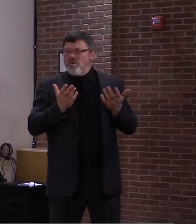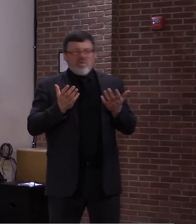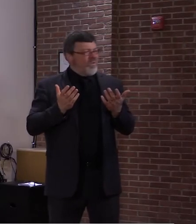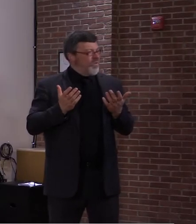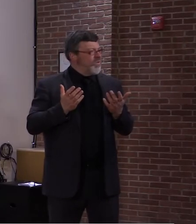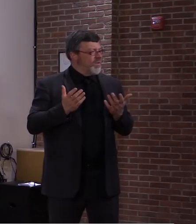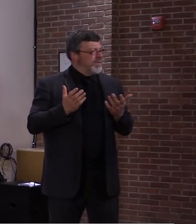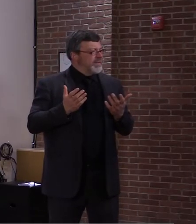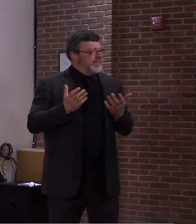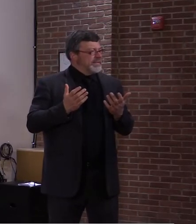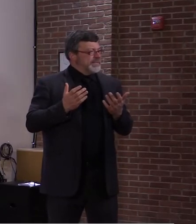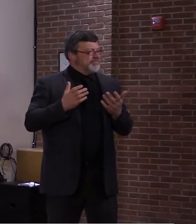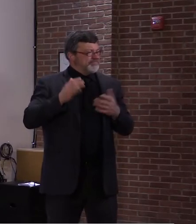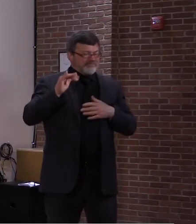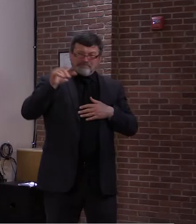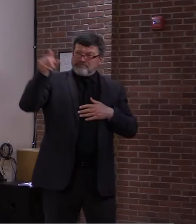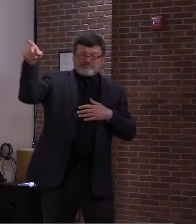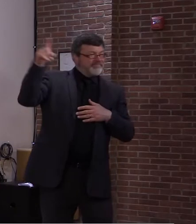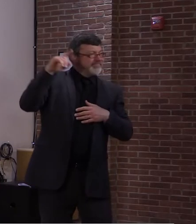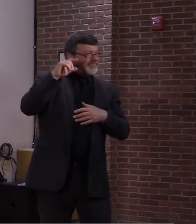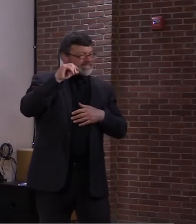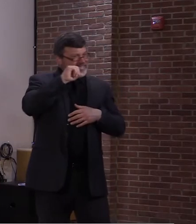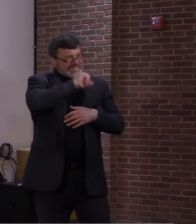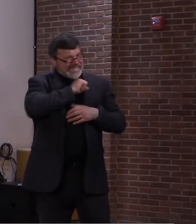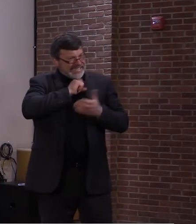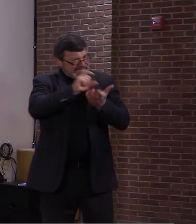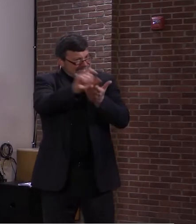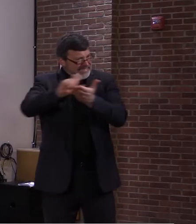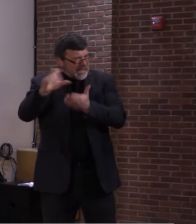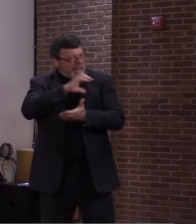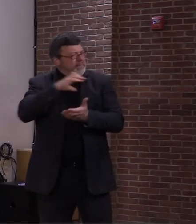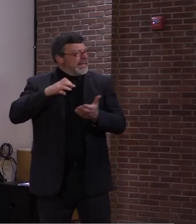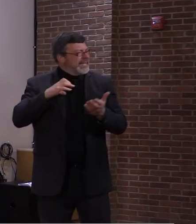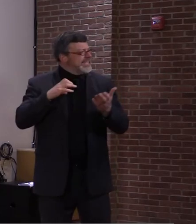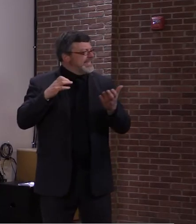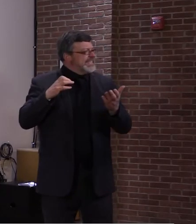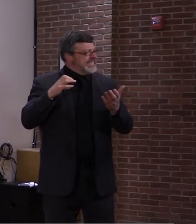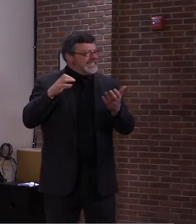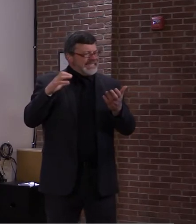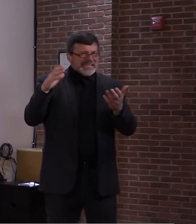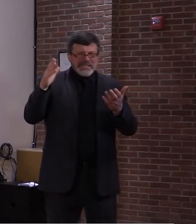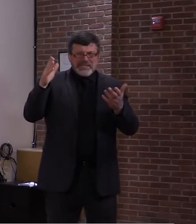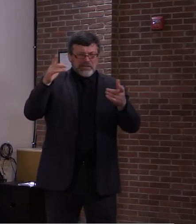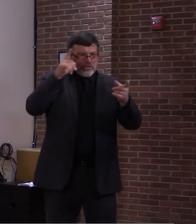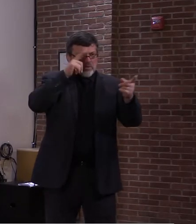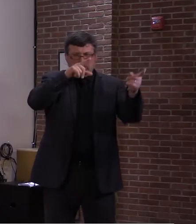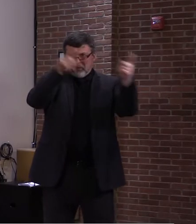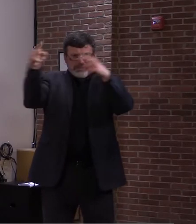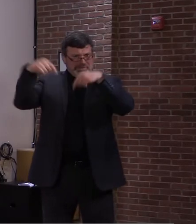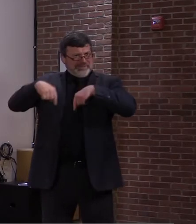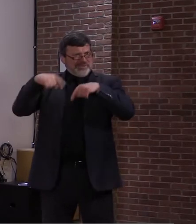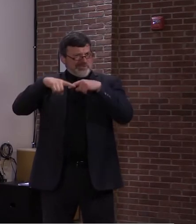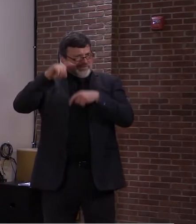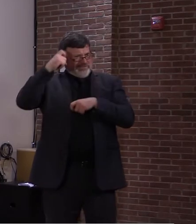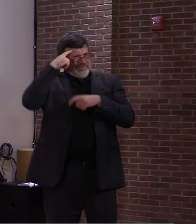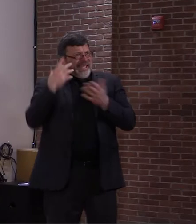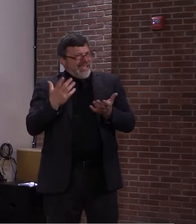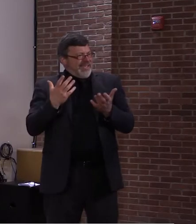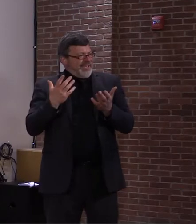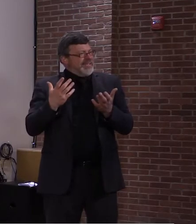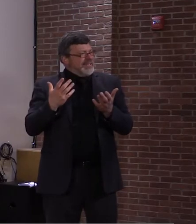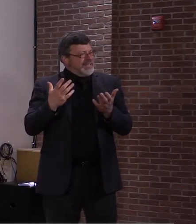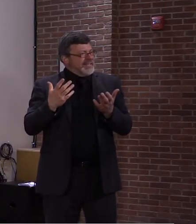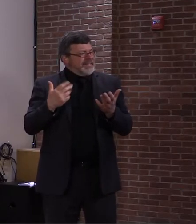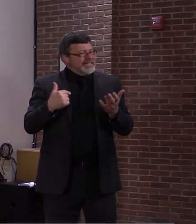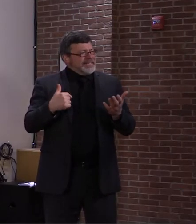legislature? Yeah, for not review? Quite. I mean, there's details that are missing in there. And it moves in the right direction, but it doesn't get us